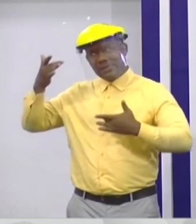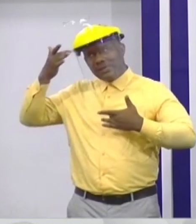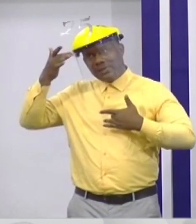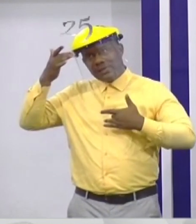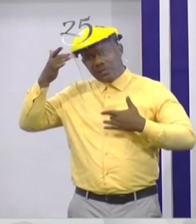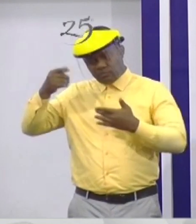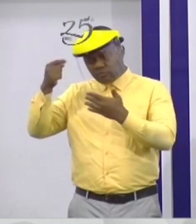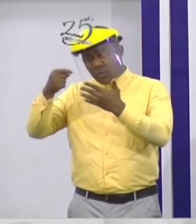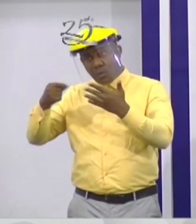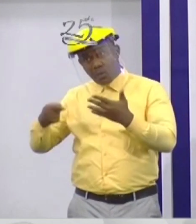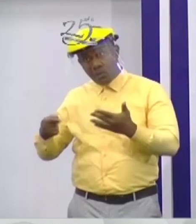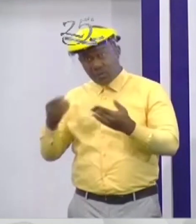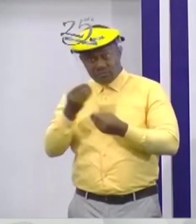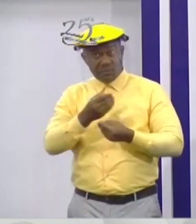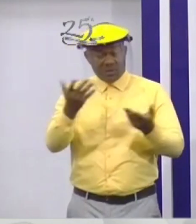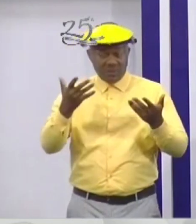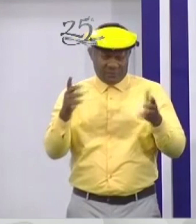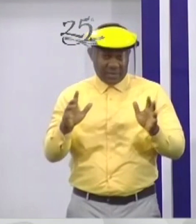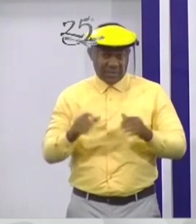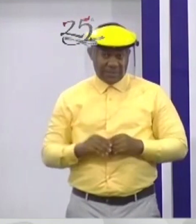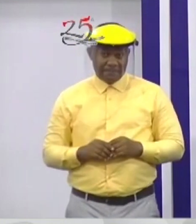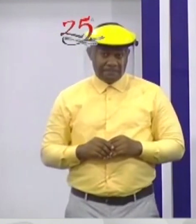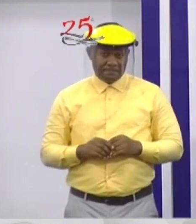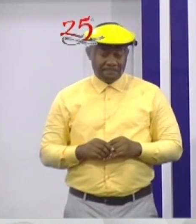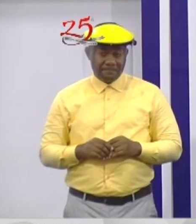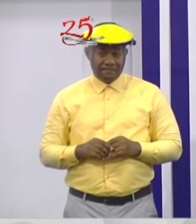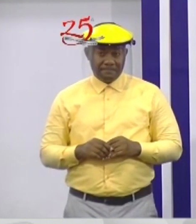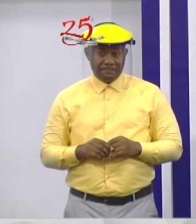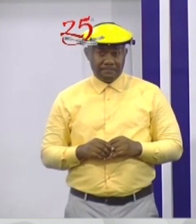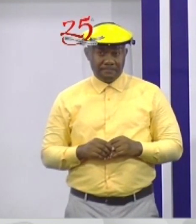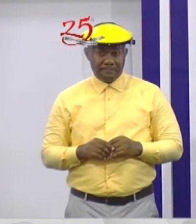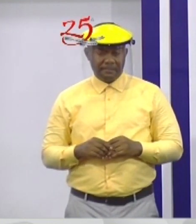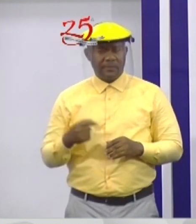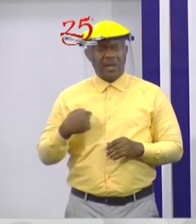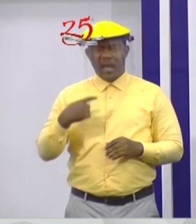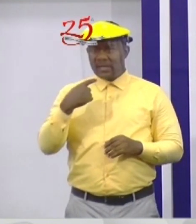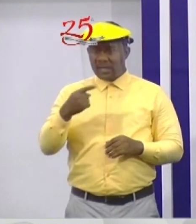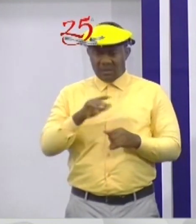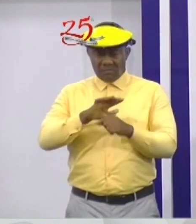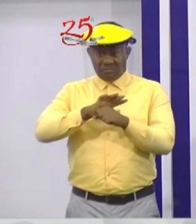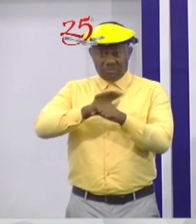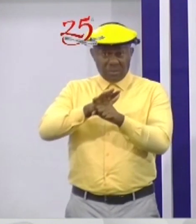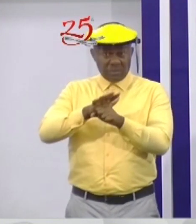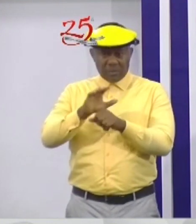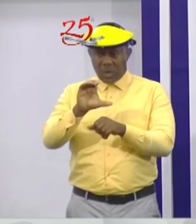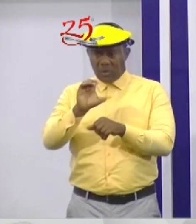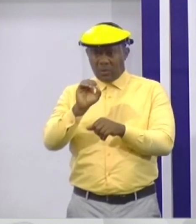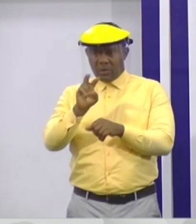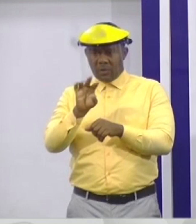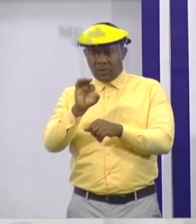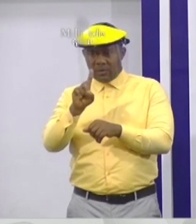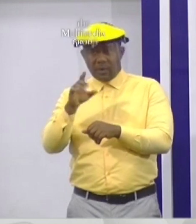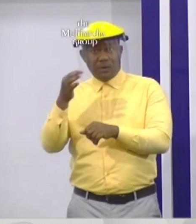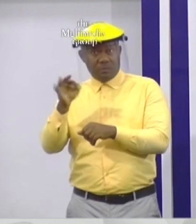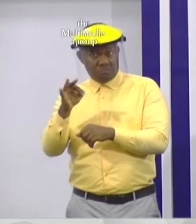the COVID-19 associated deaths for the country. I mentioned COVID-19 associated death because causality has